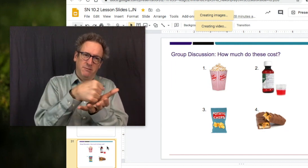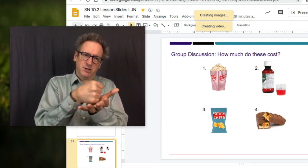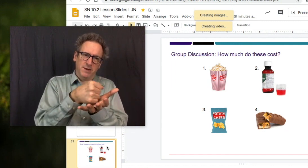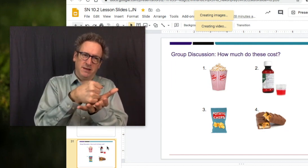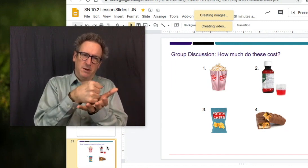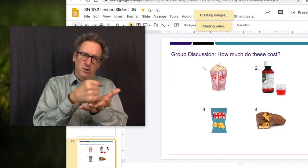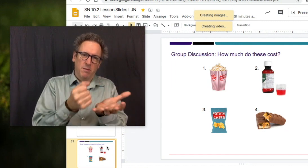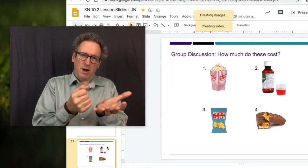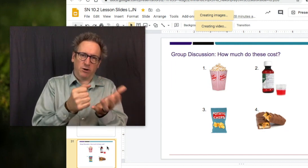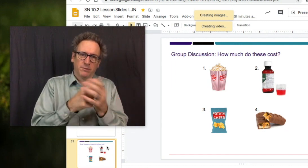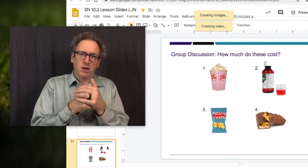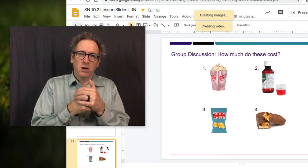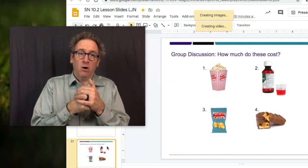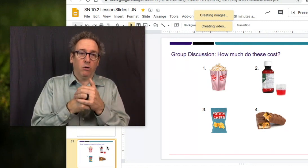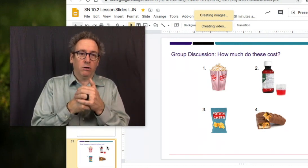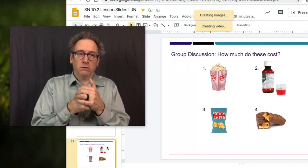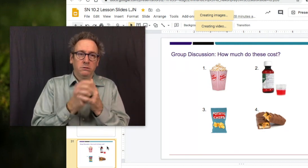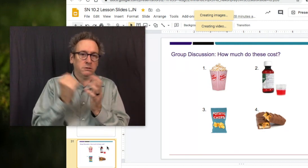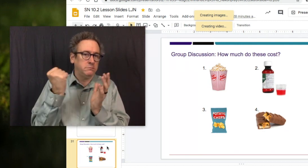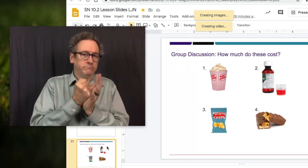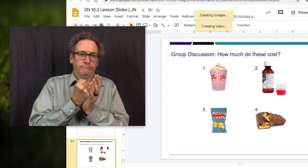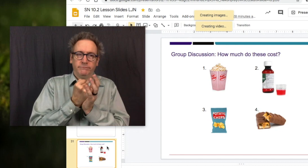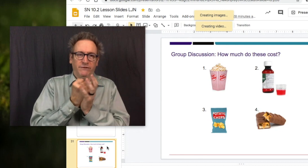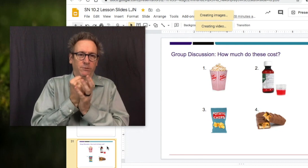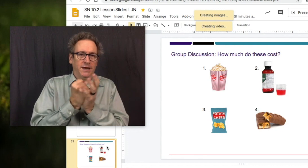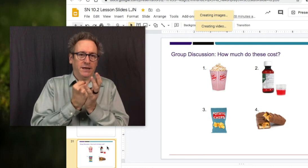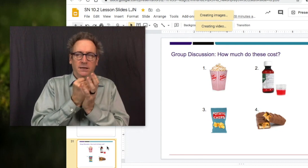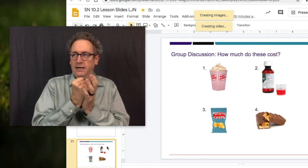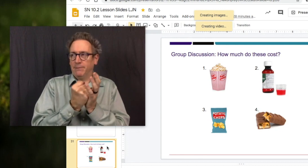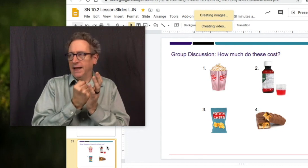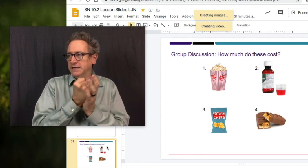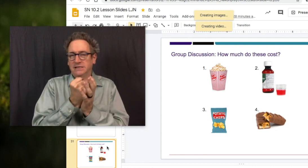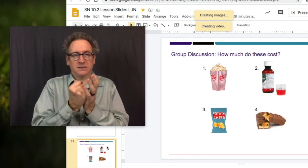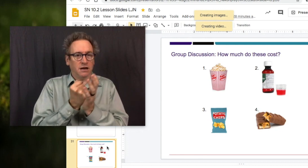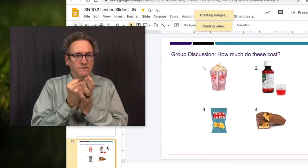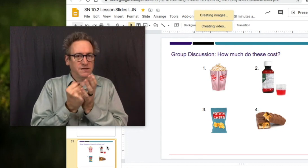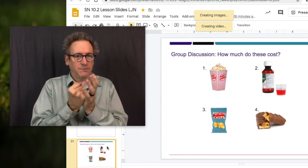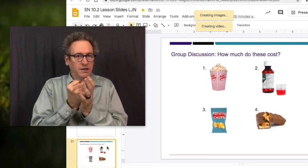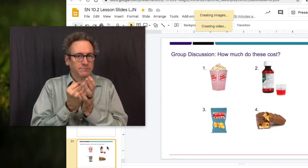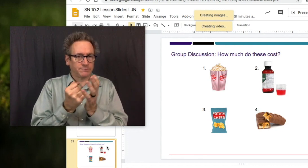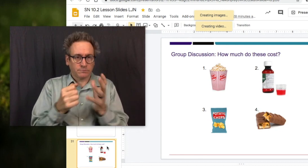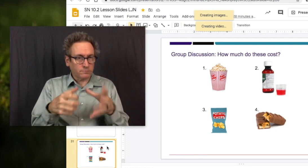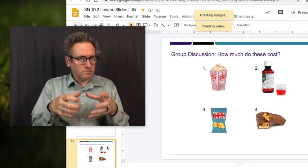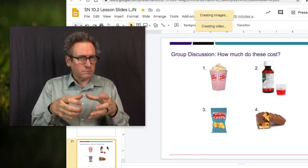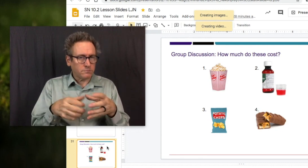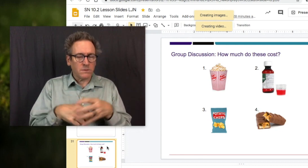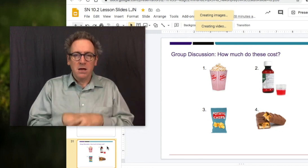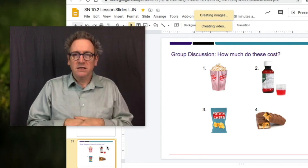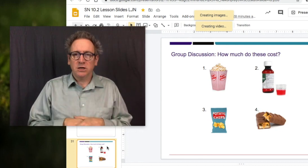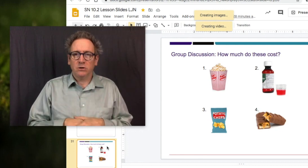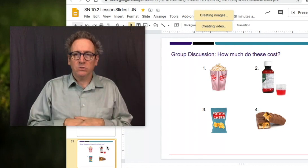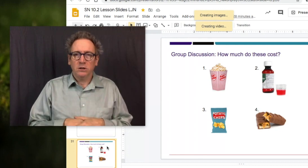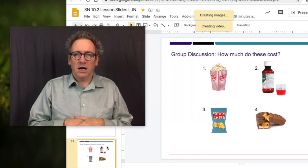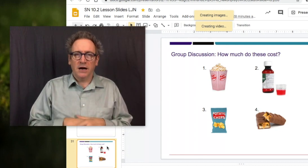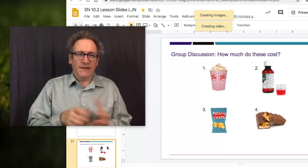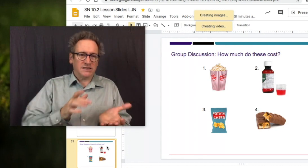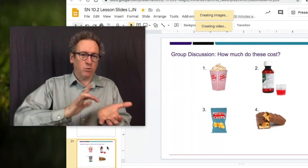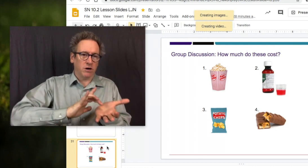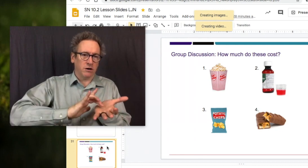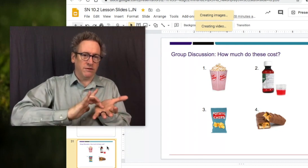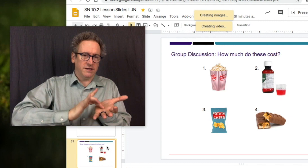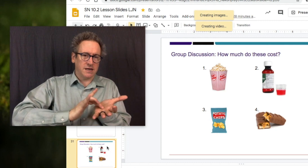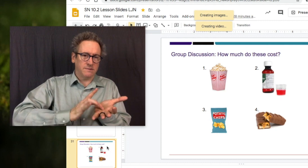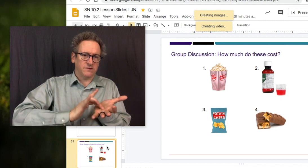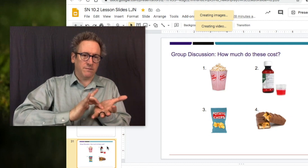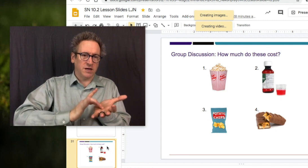to make them into a powder. Or if you're making like a paste of something. So that's